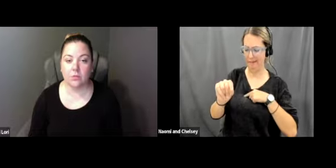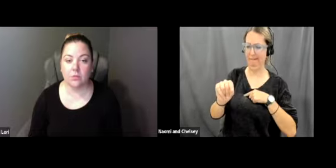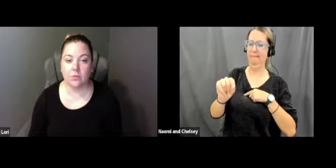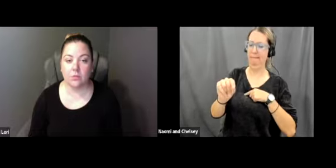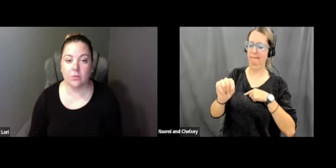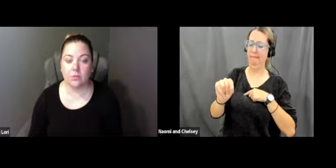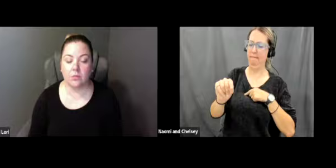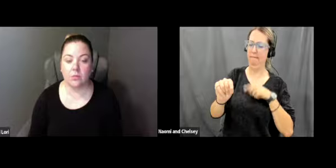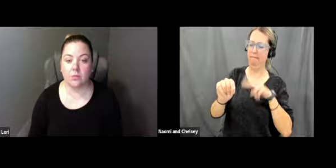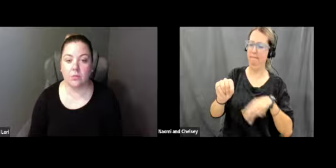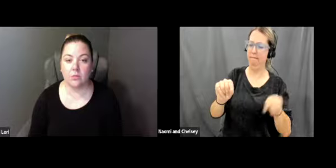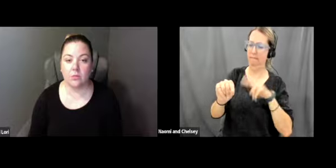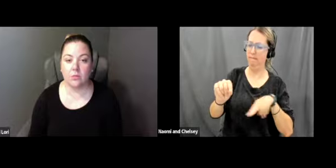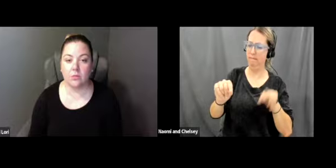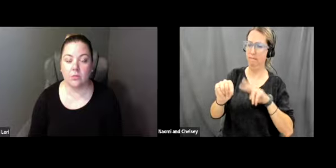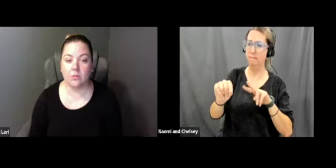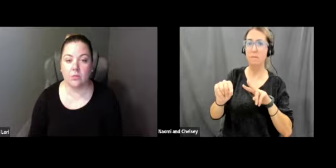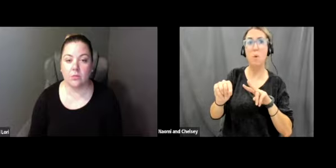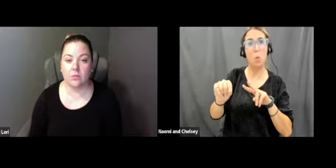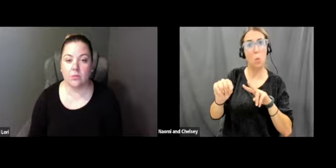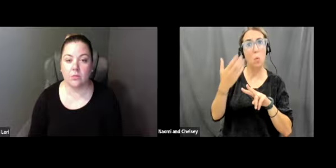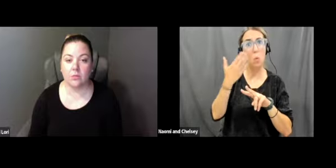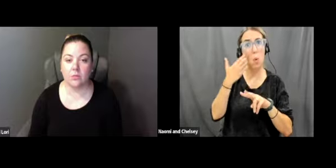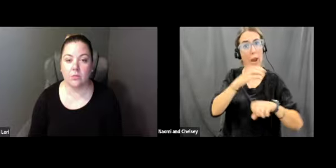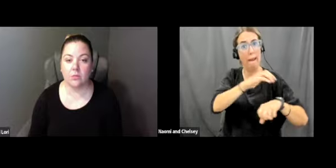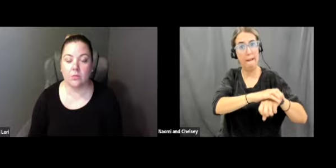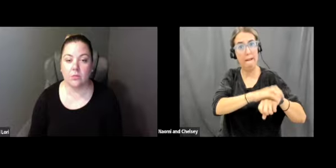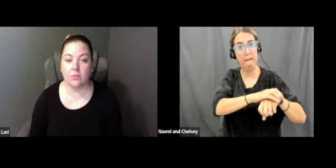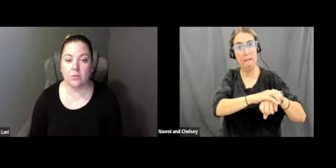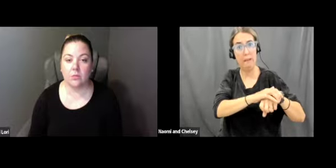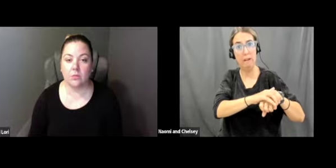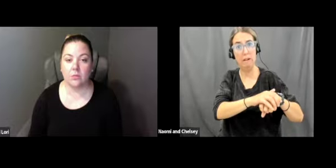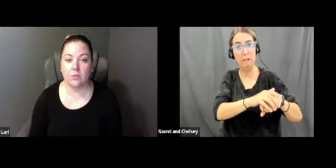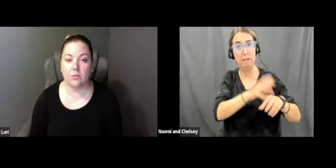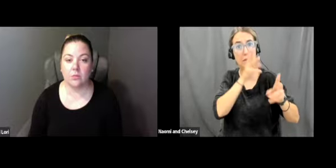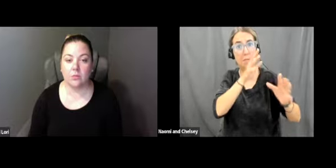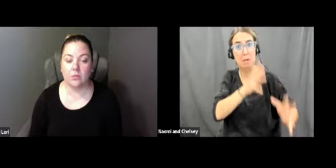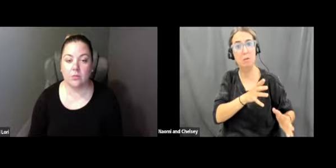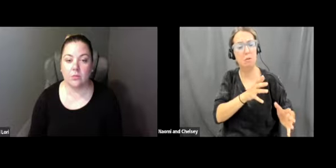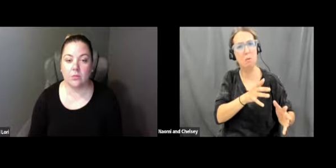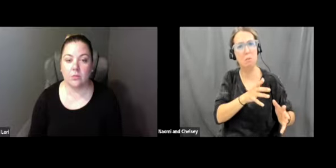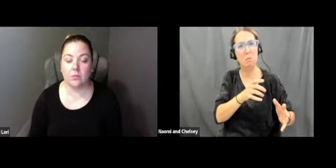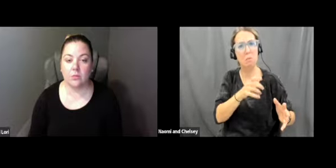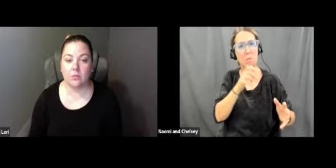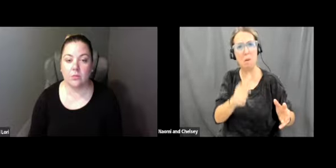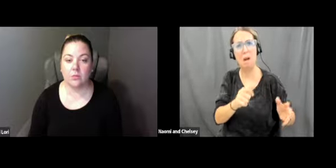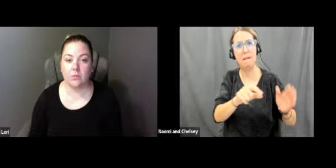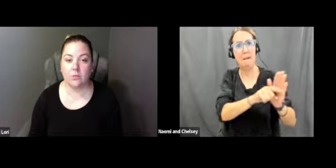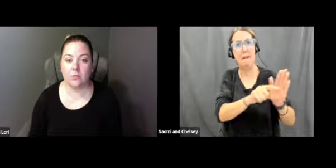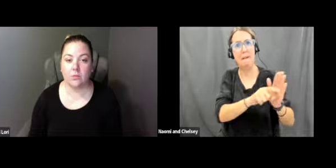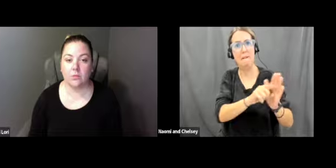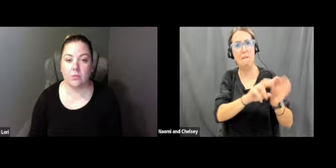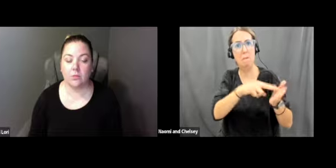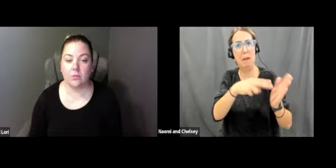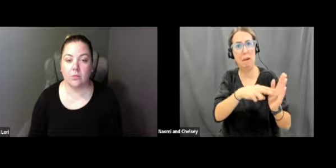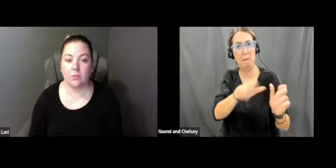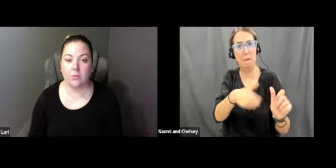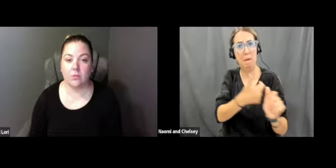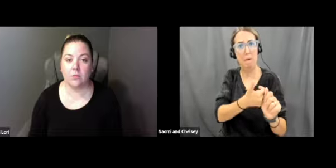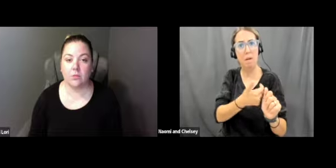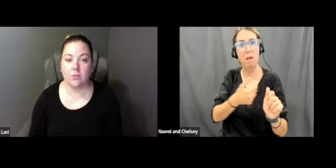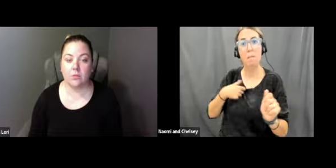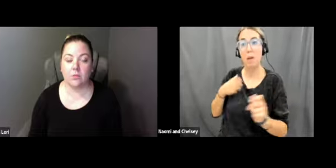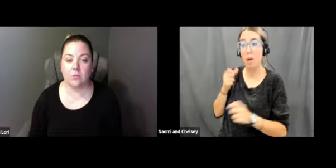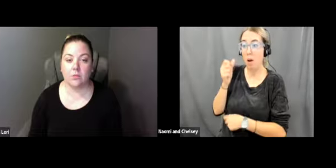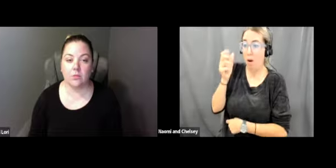to be offensive, and I wanted to make sure that came across in sign language. It made me stop for a sec to check myself.